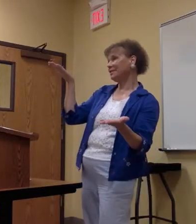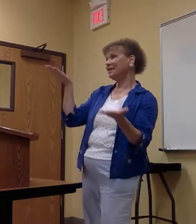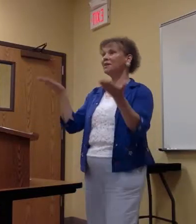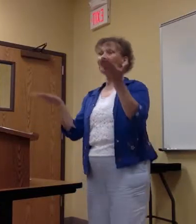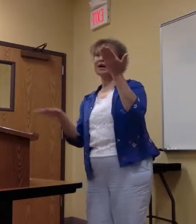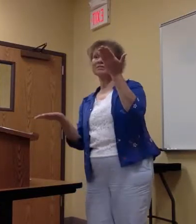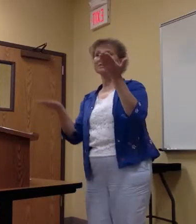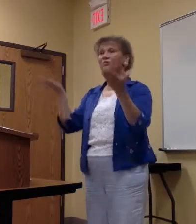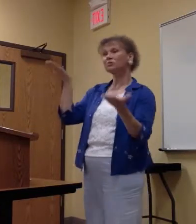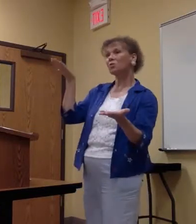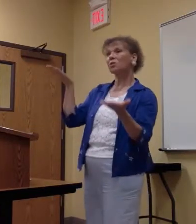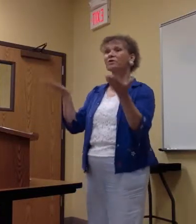yet.